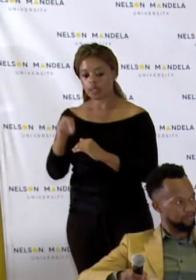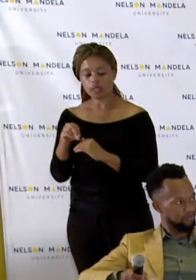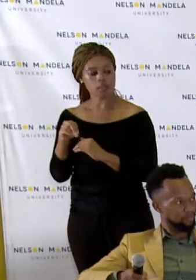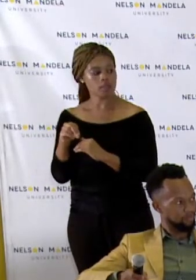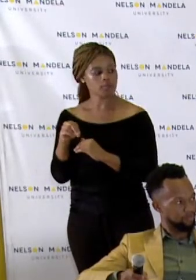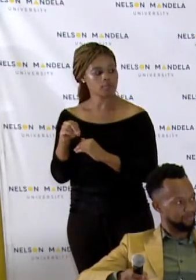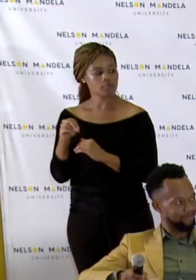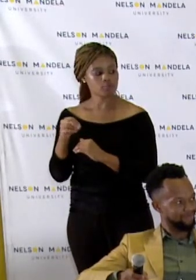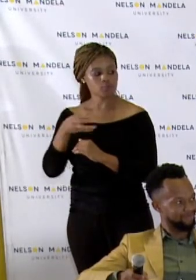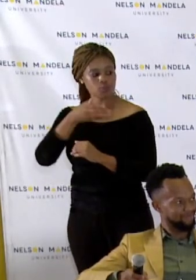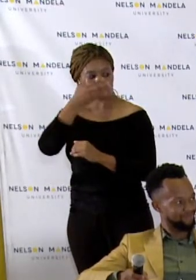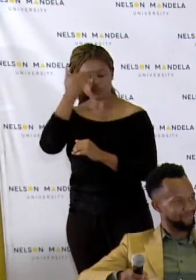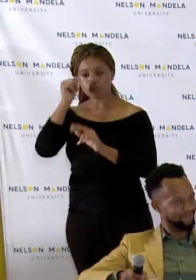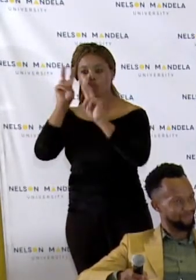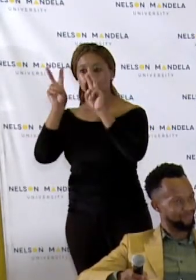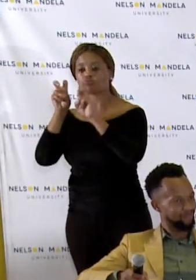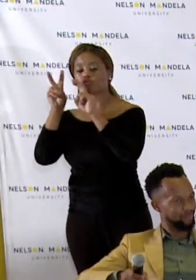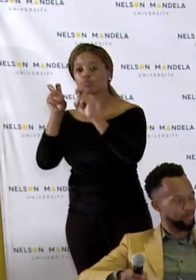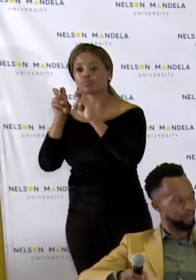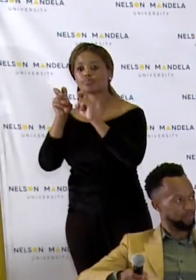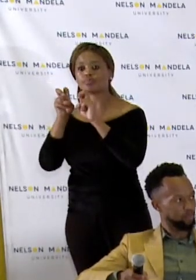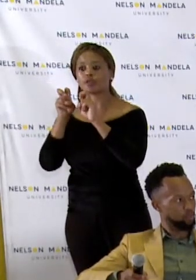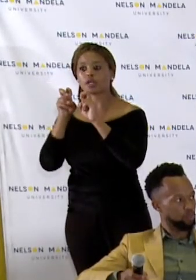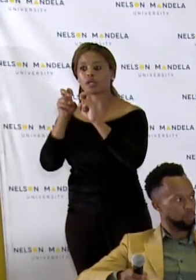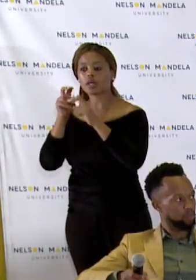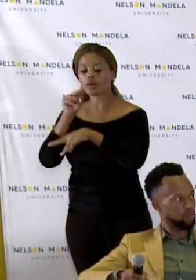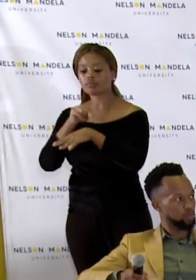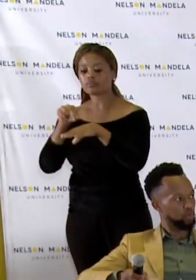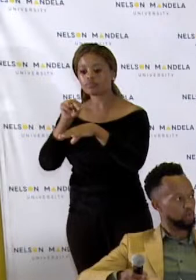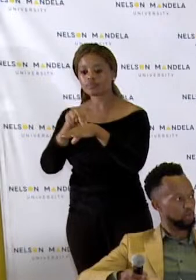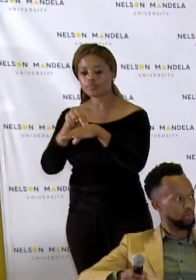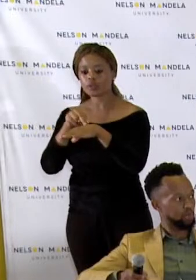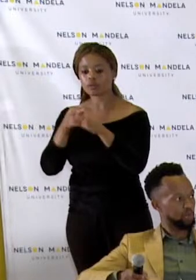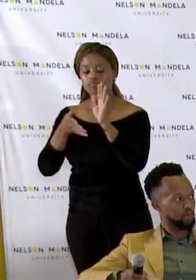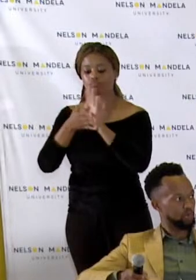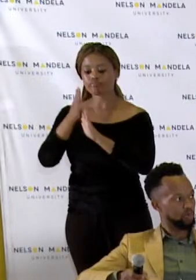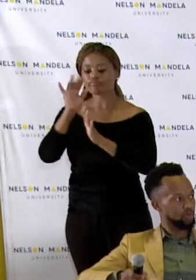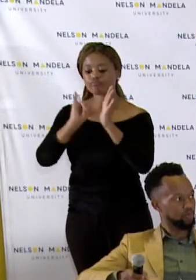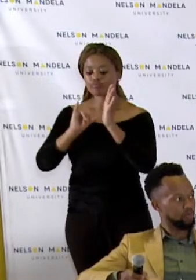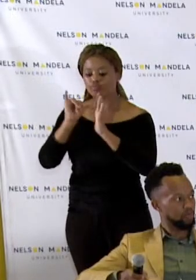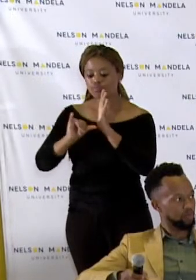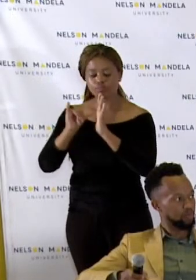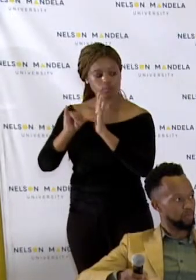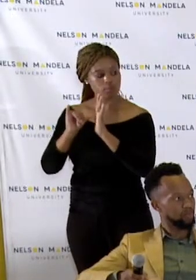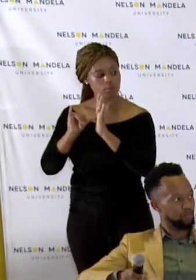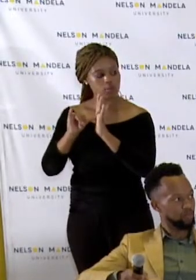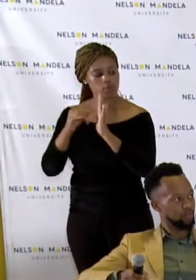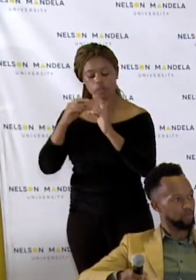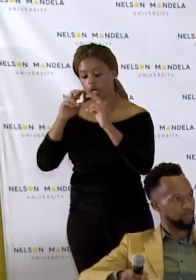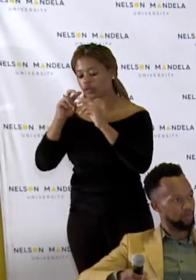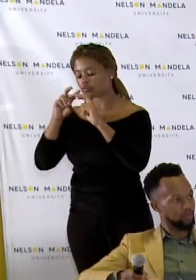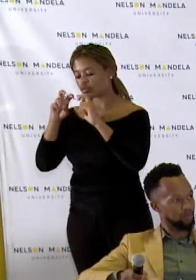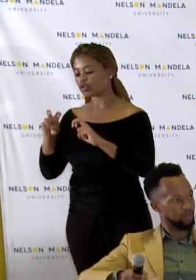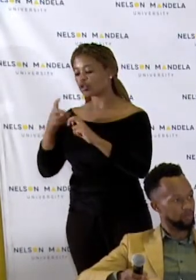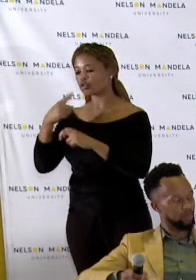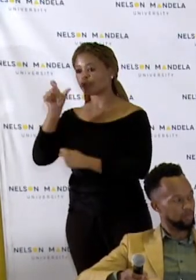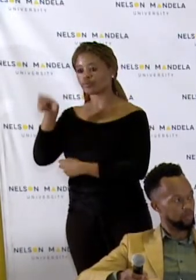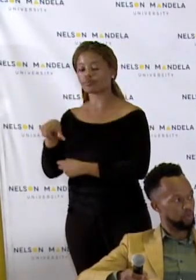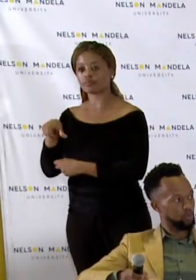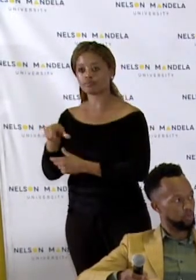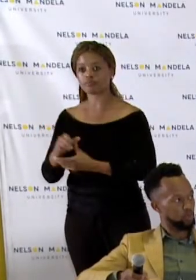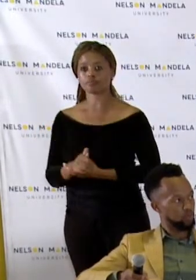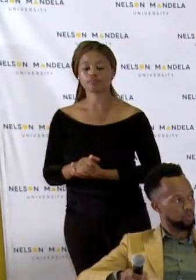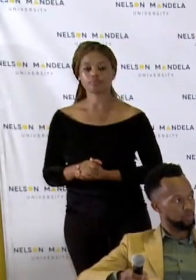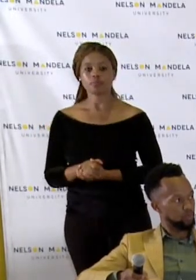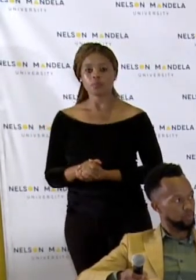lecturers. If you don't know the topic that was covered in your lecture for the day, you go to YouTube, you're sure to find someone there.